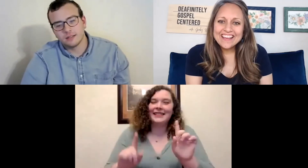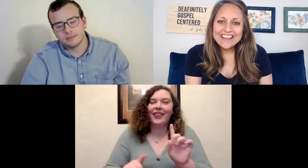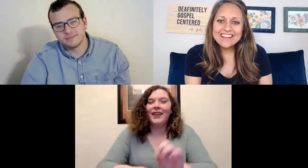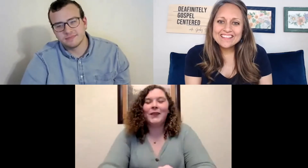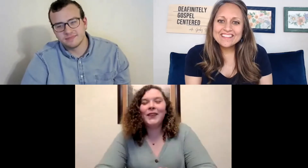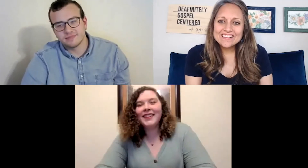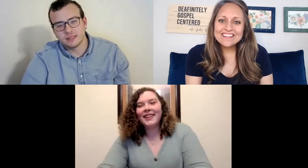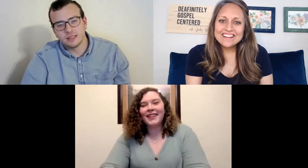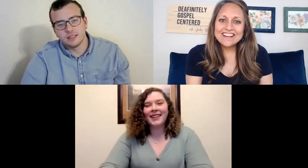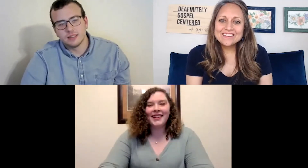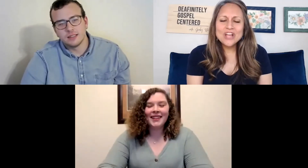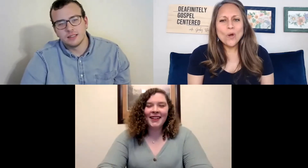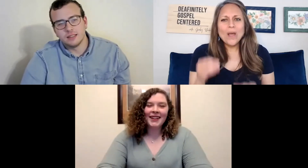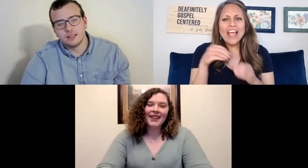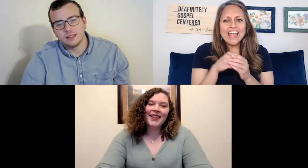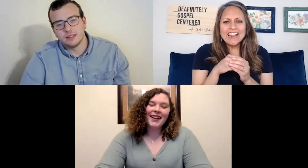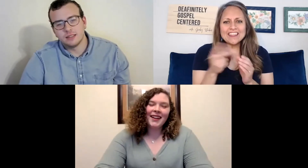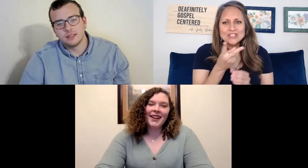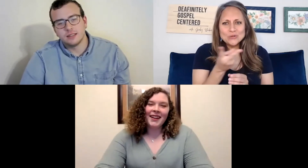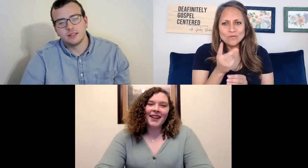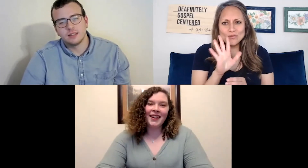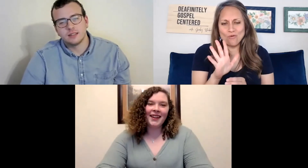But it's a blessing in disguise. So in